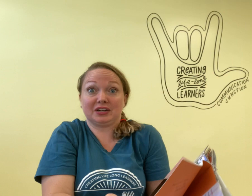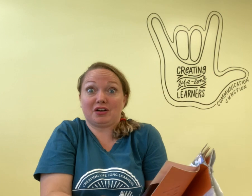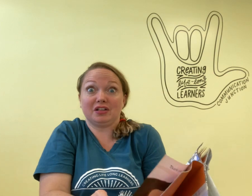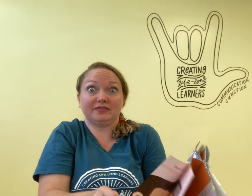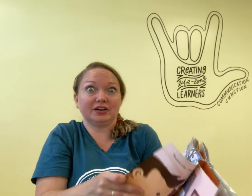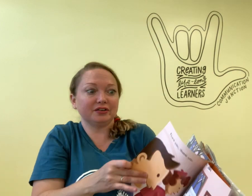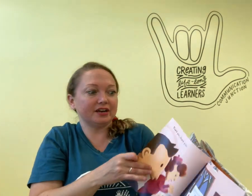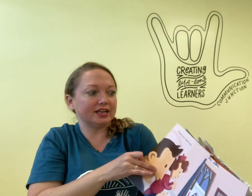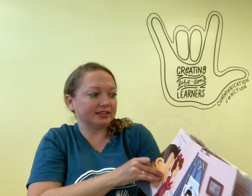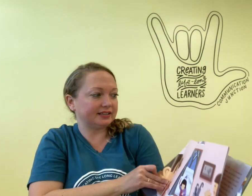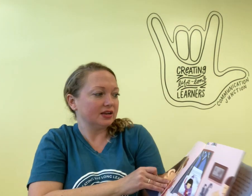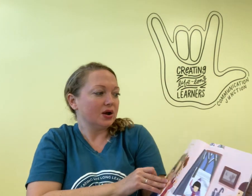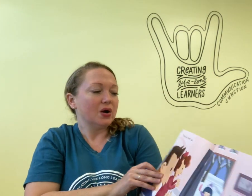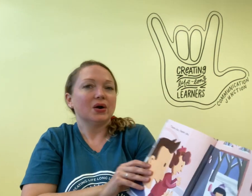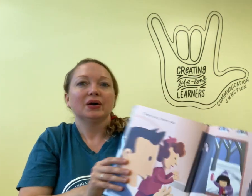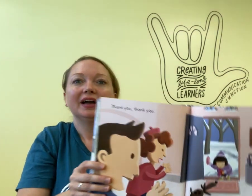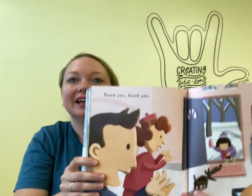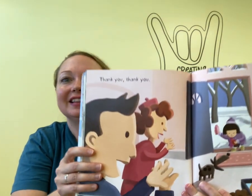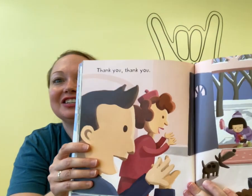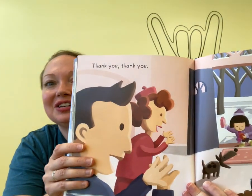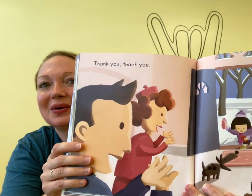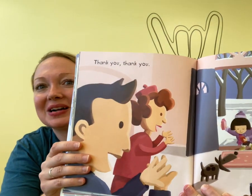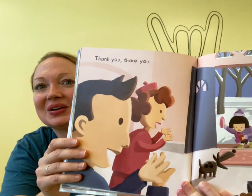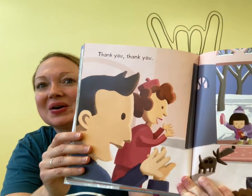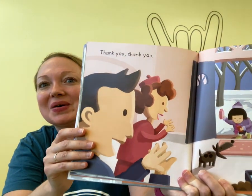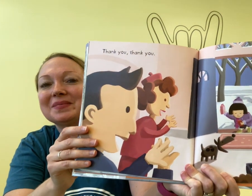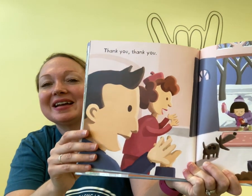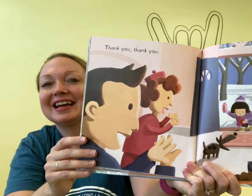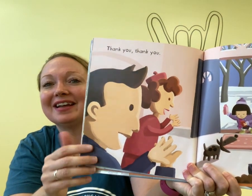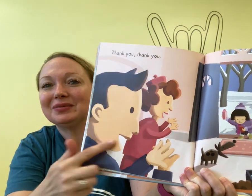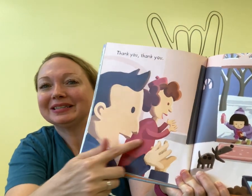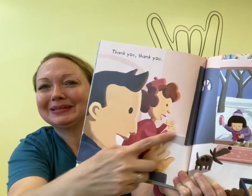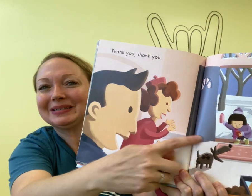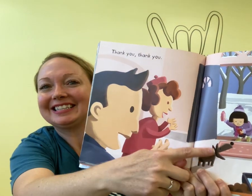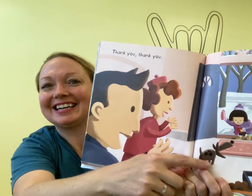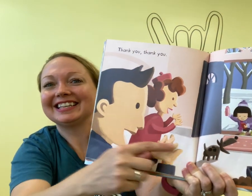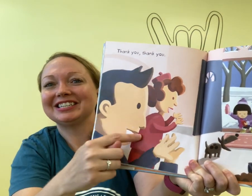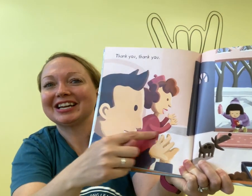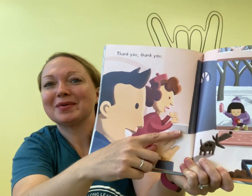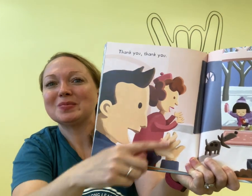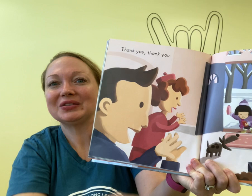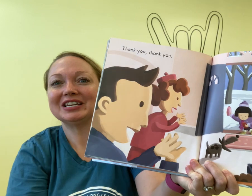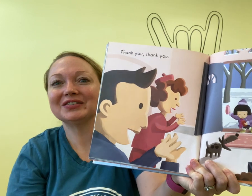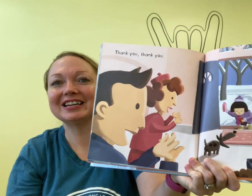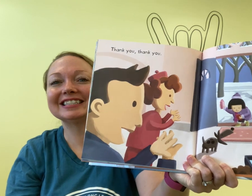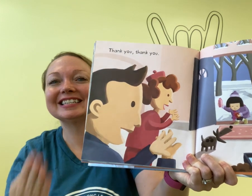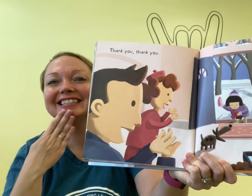of her ingredients. Then she walks home, and everyone's so excited that she came home with the ingredients, and they say,